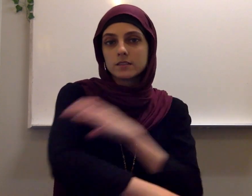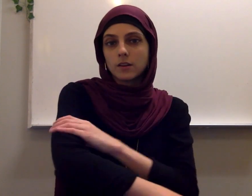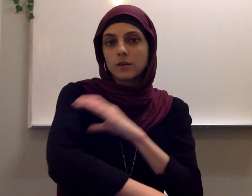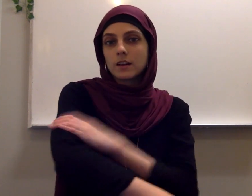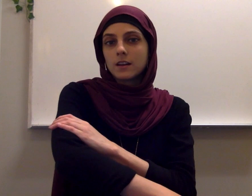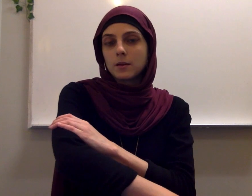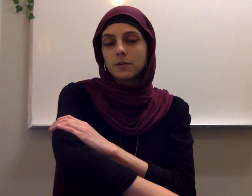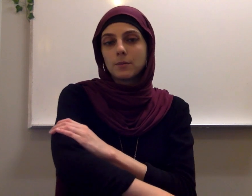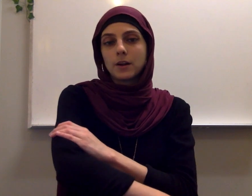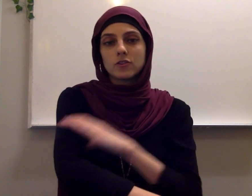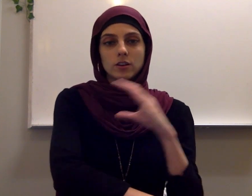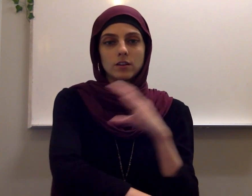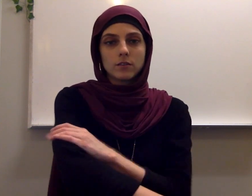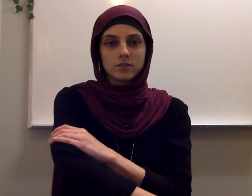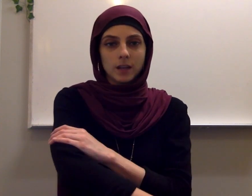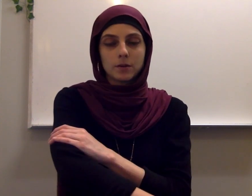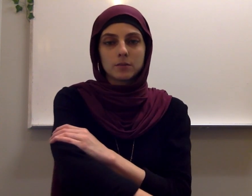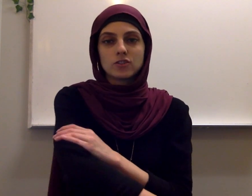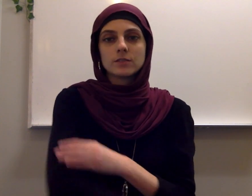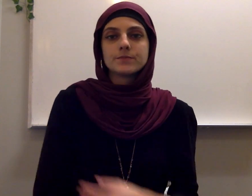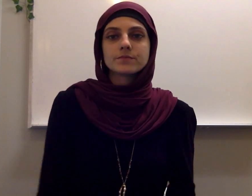So blood pressure, take blood pressure.